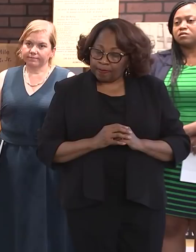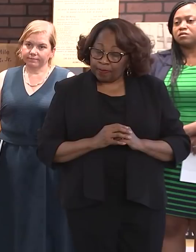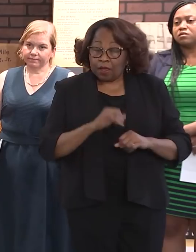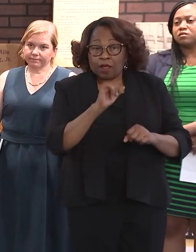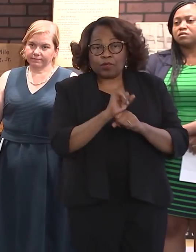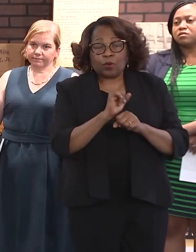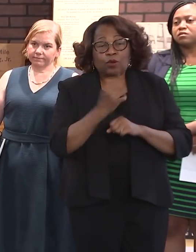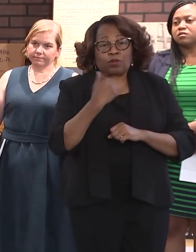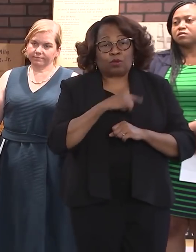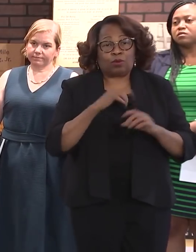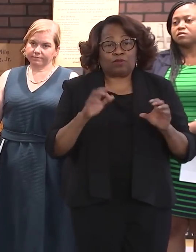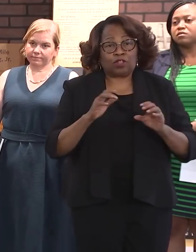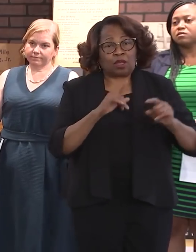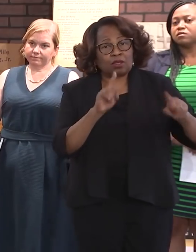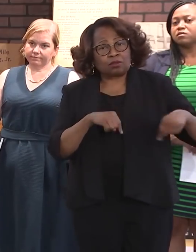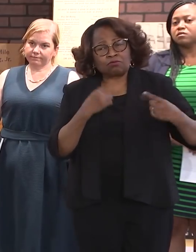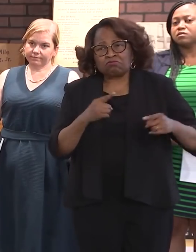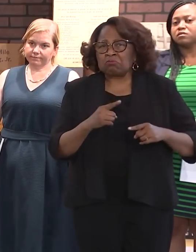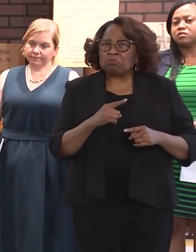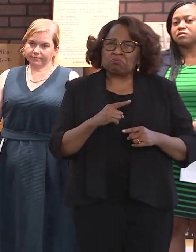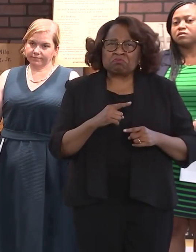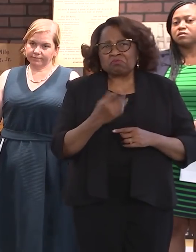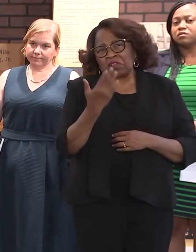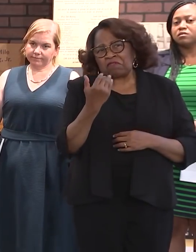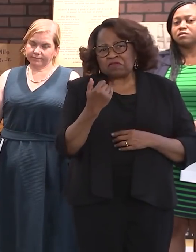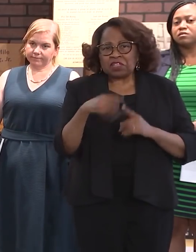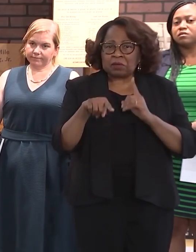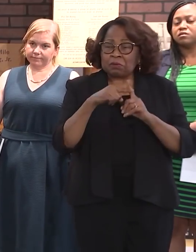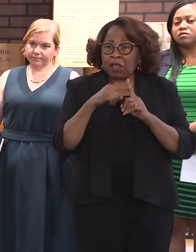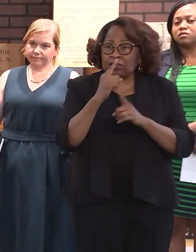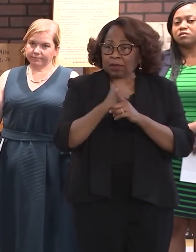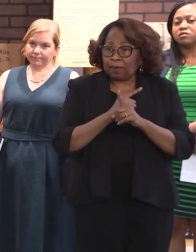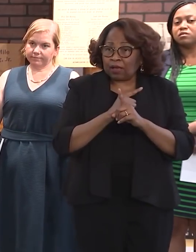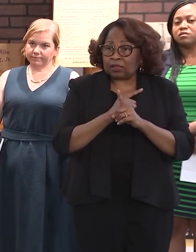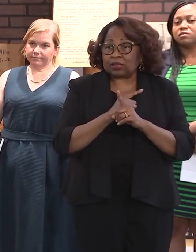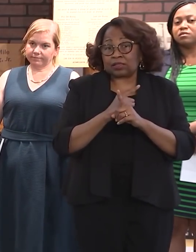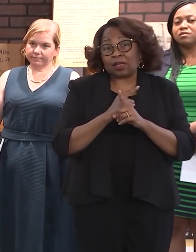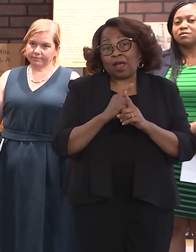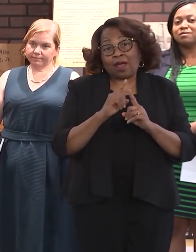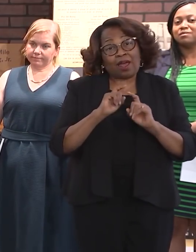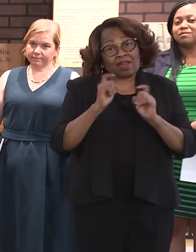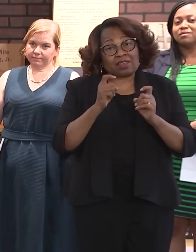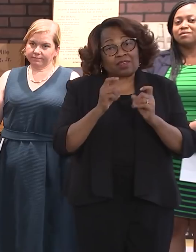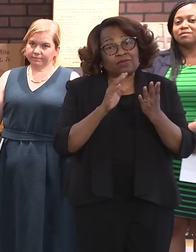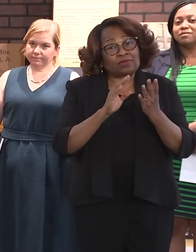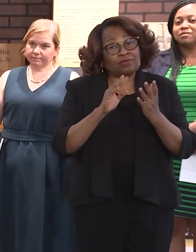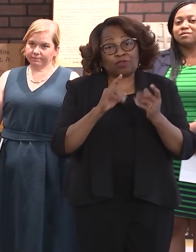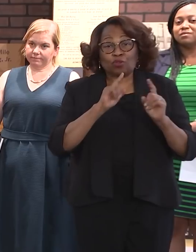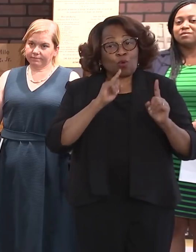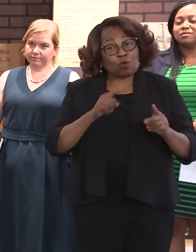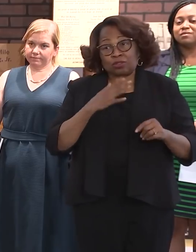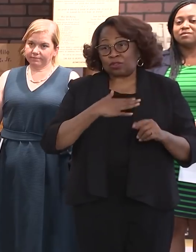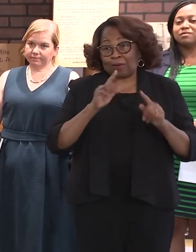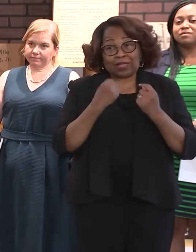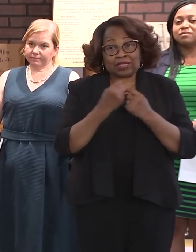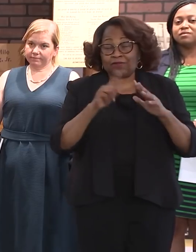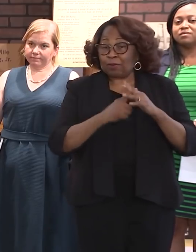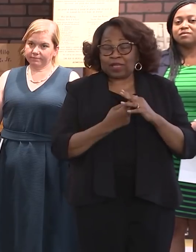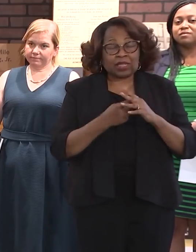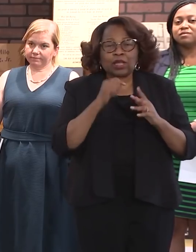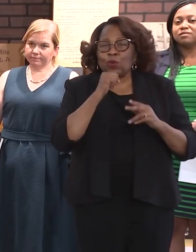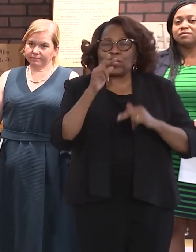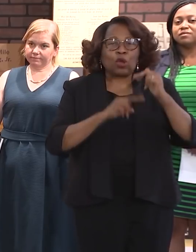work that we've done over this last 15 plus months, I gave a charge to my team from the very beginning. Let's not